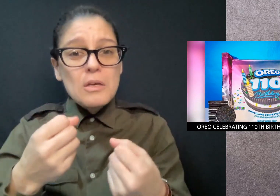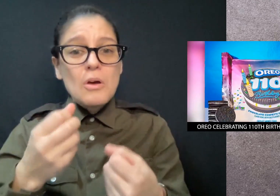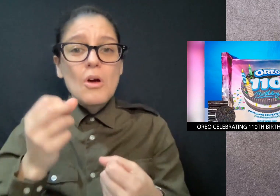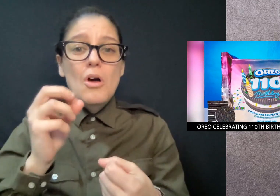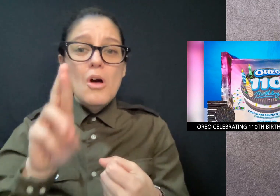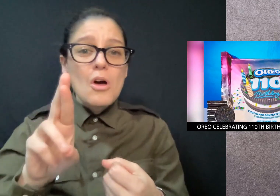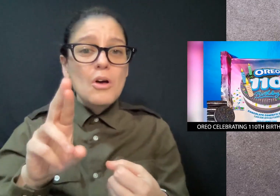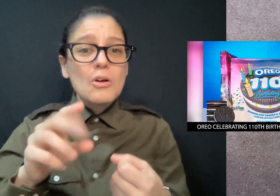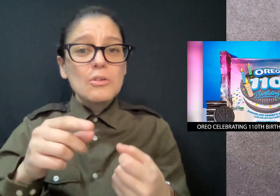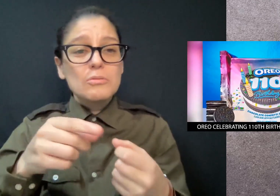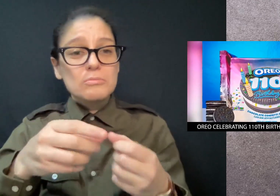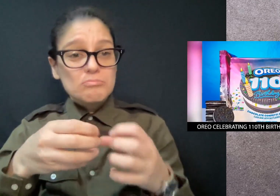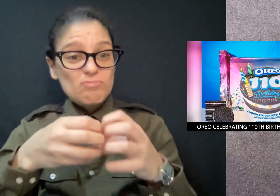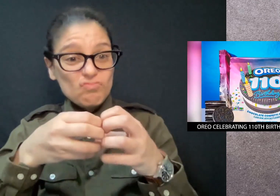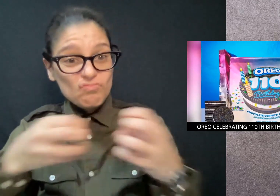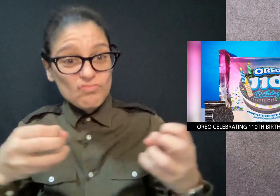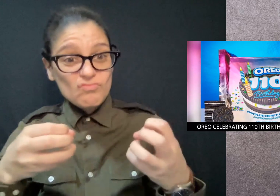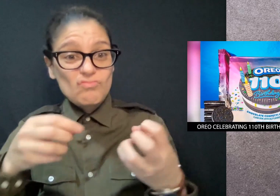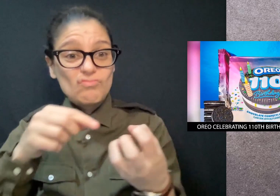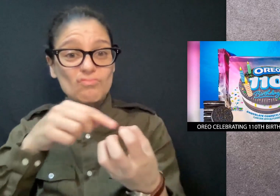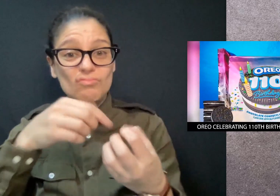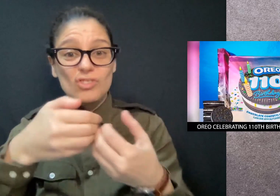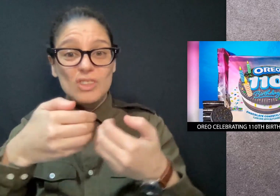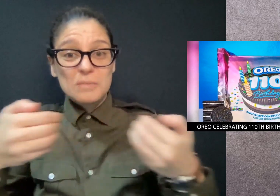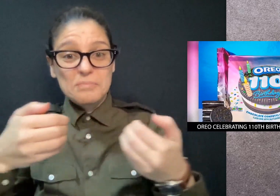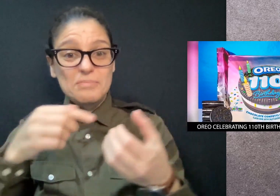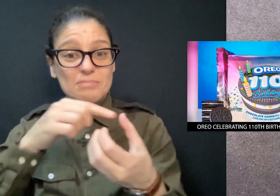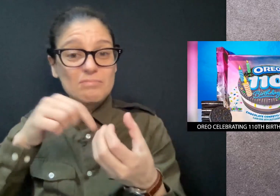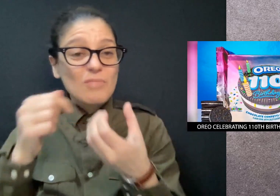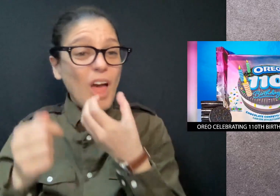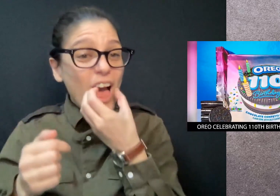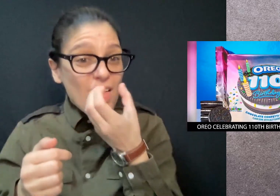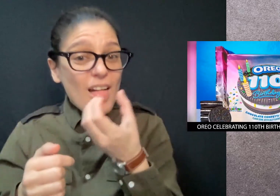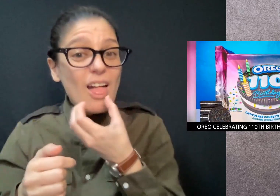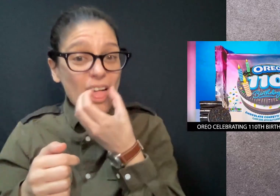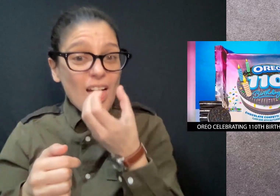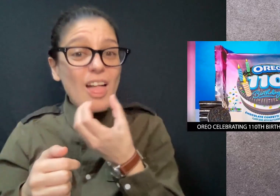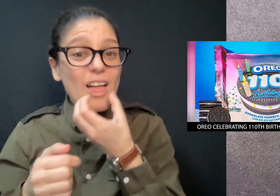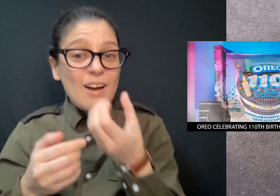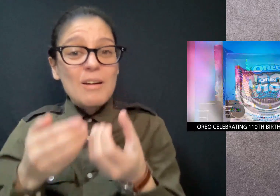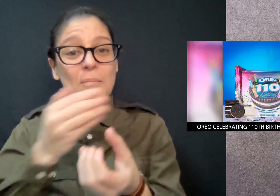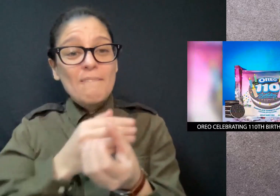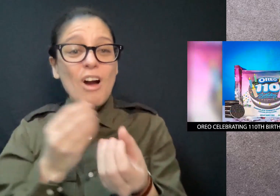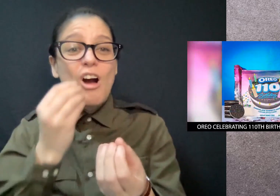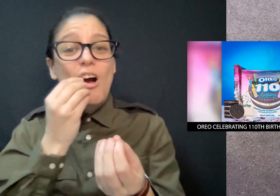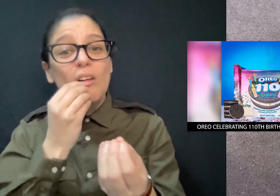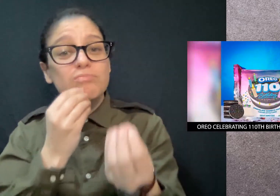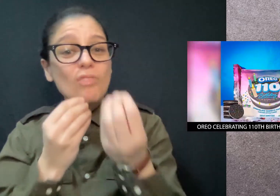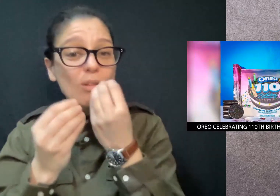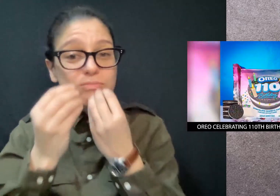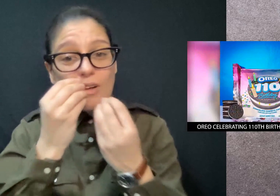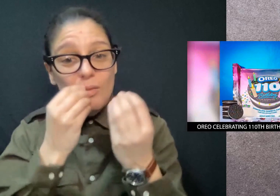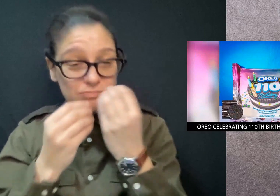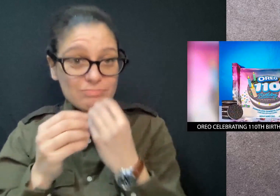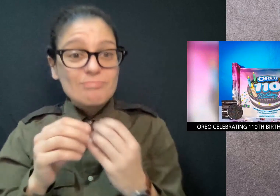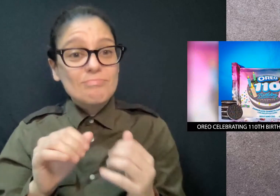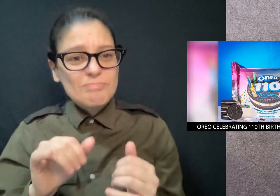Scream 3 arrived in 2000. Then the series went dormant for about a decade.